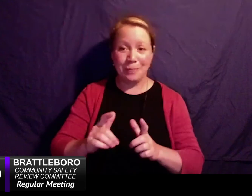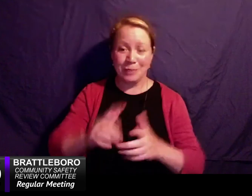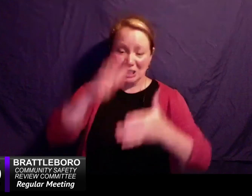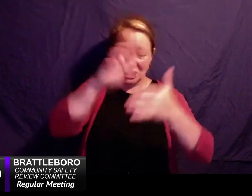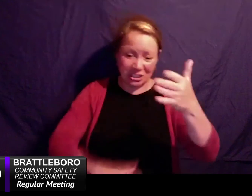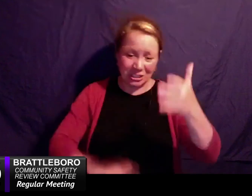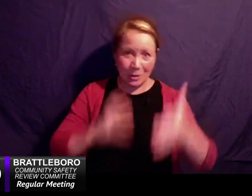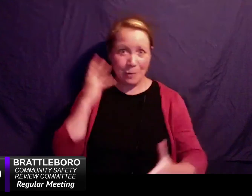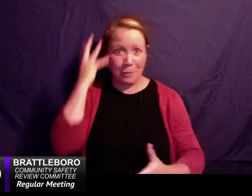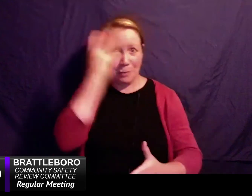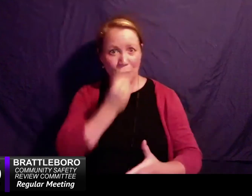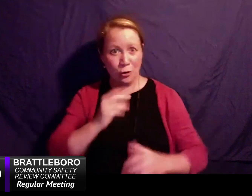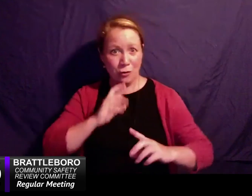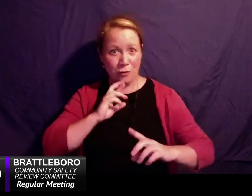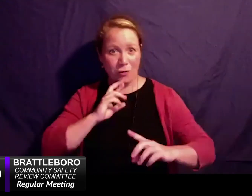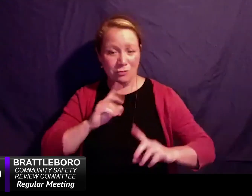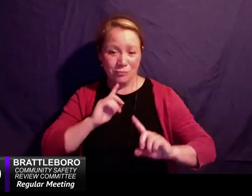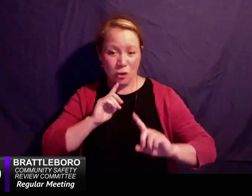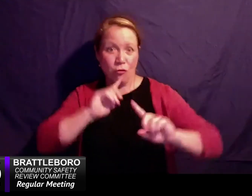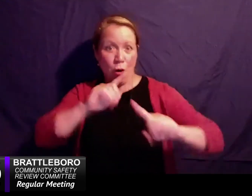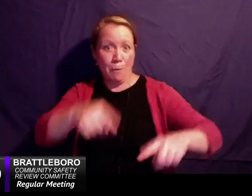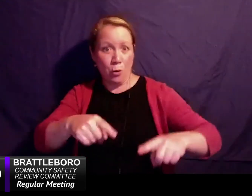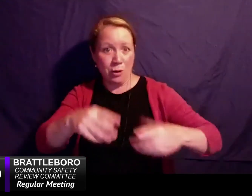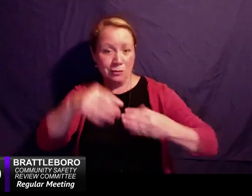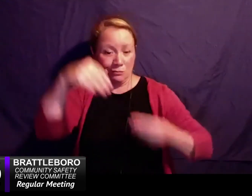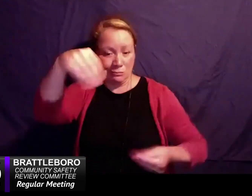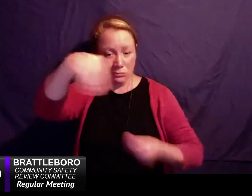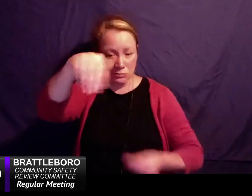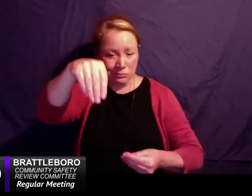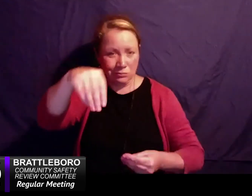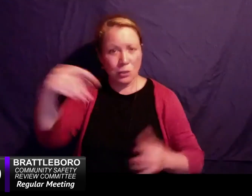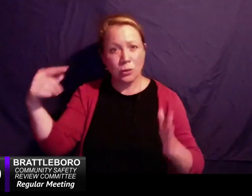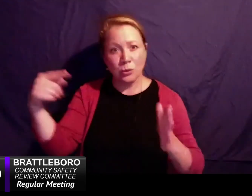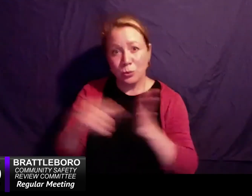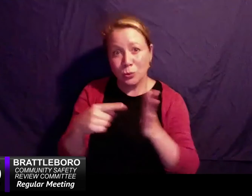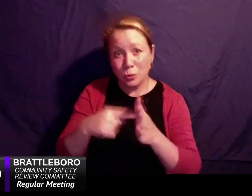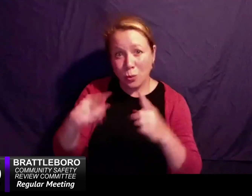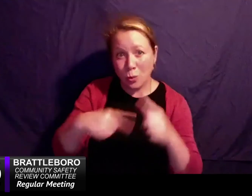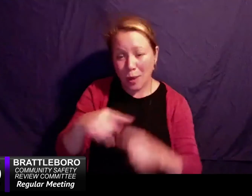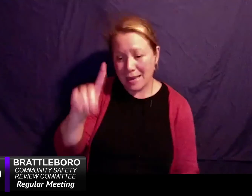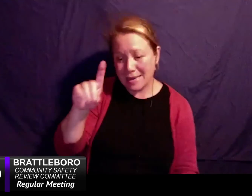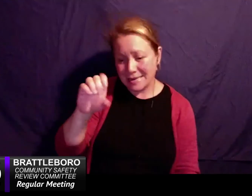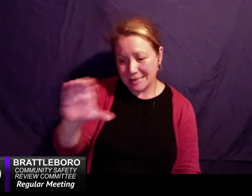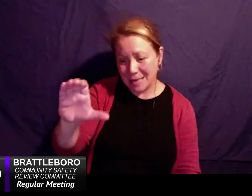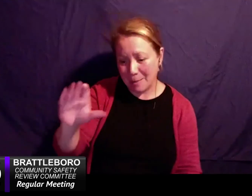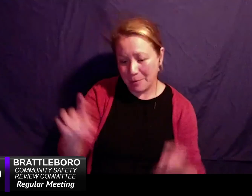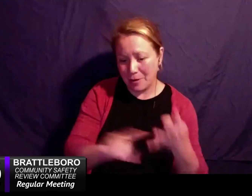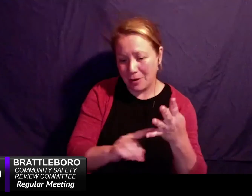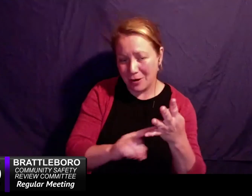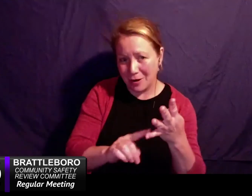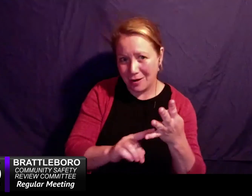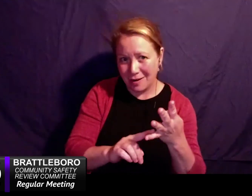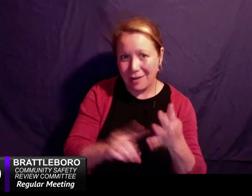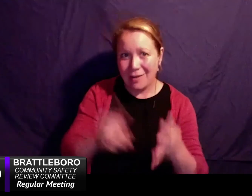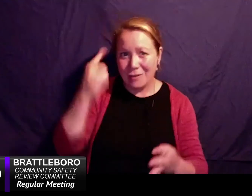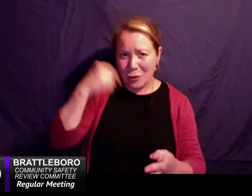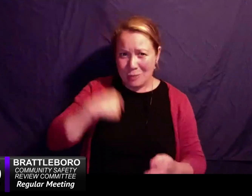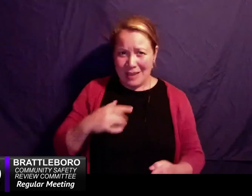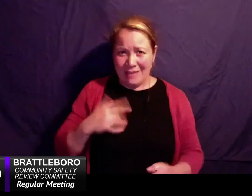due in late December, which feels far and near to me.